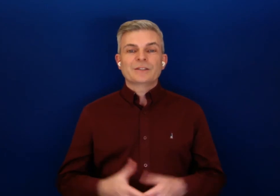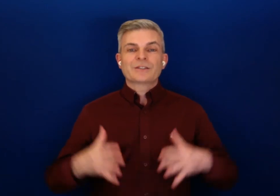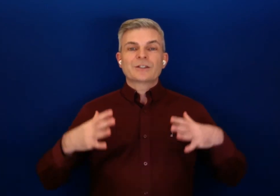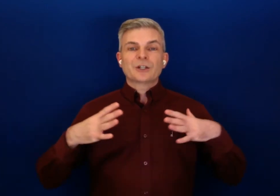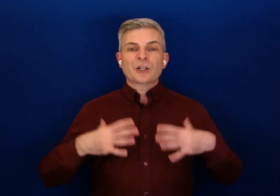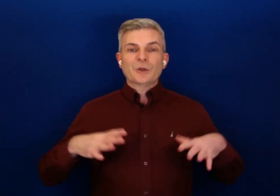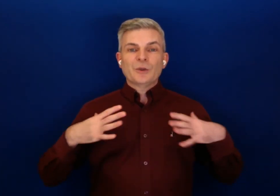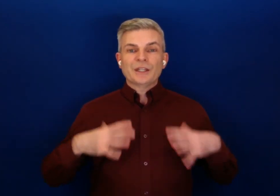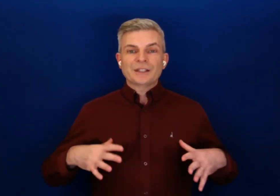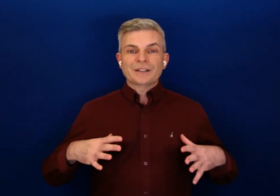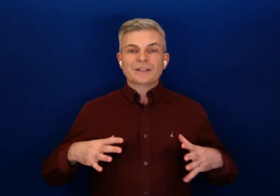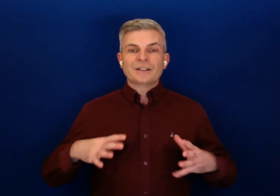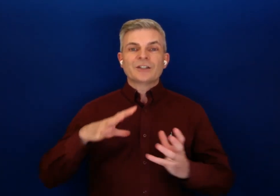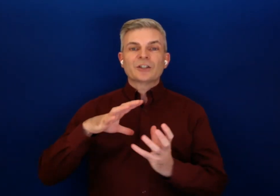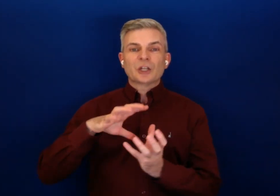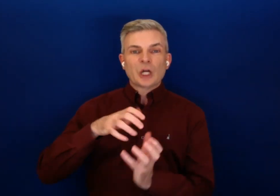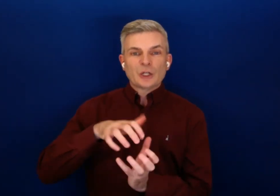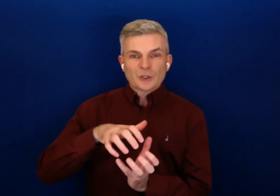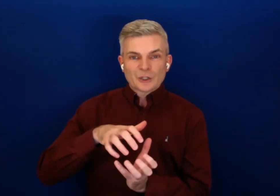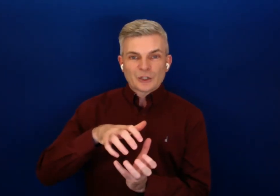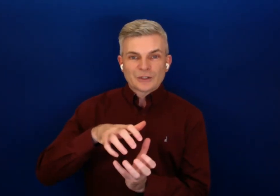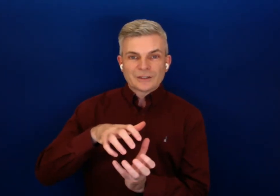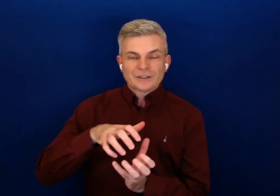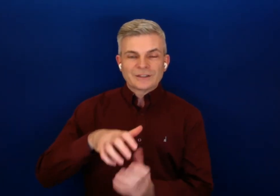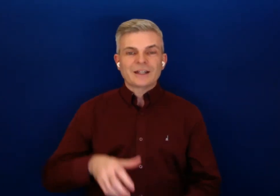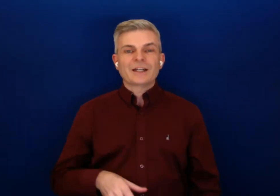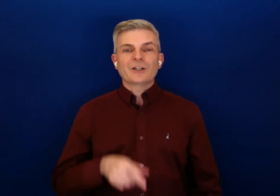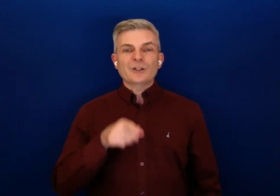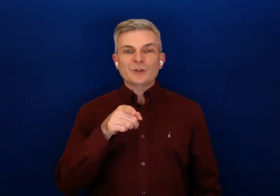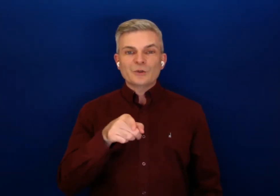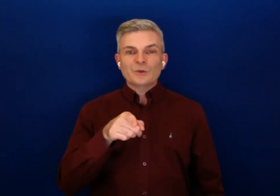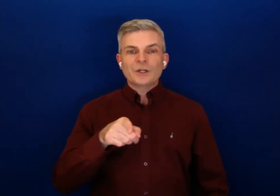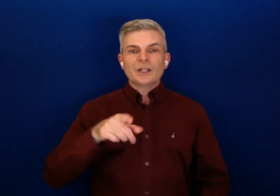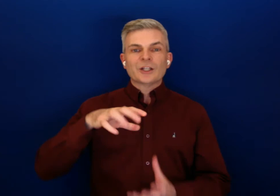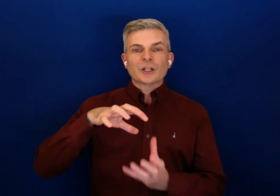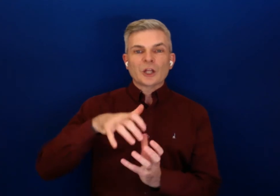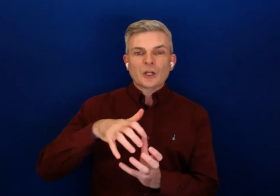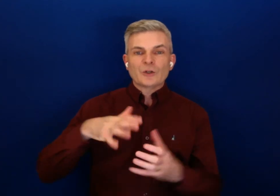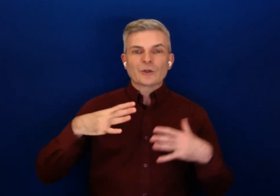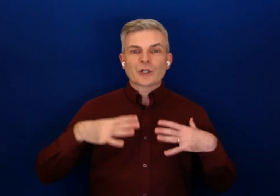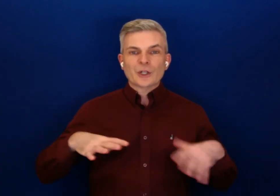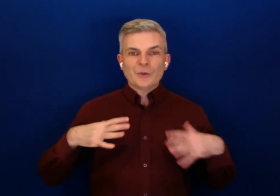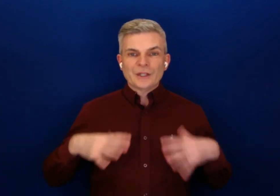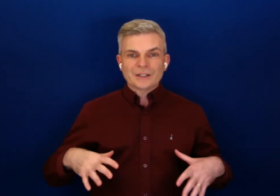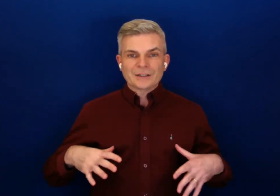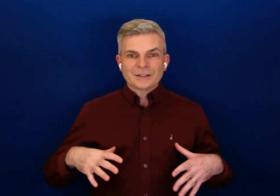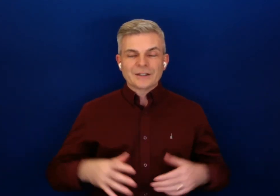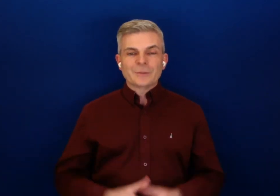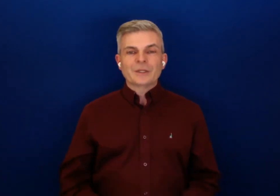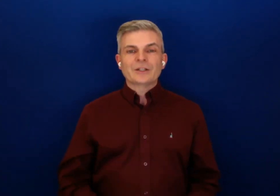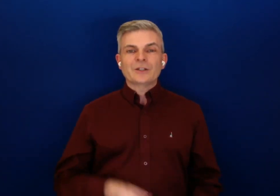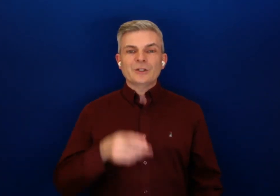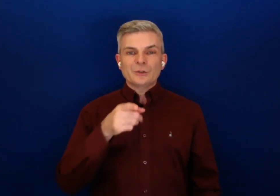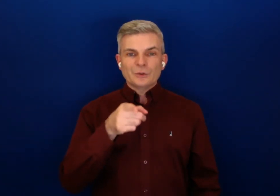it's clothing launder, not you launder clothing, but